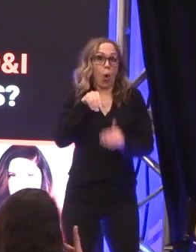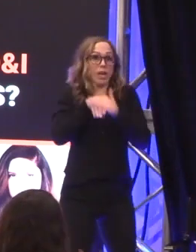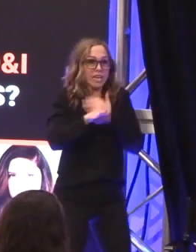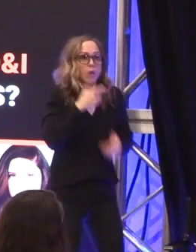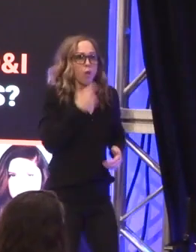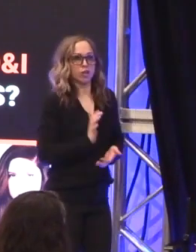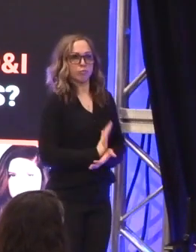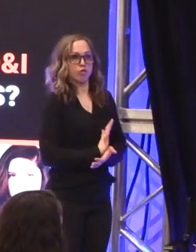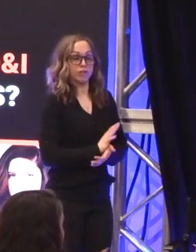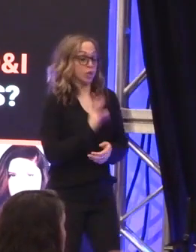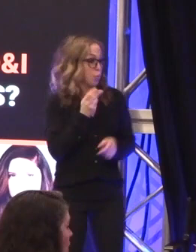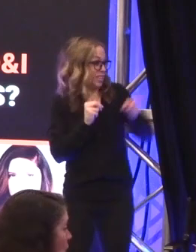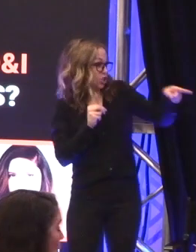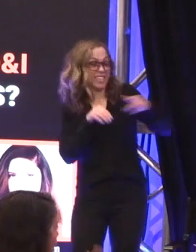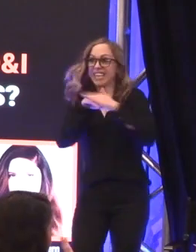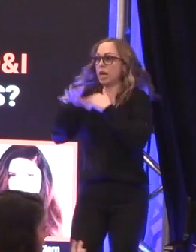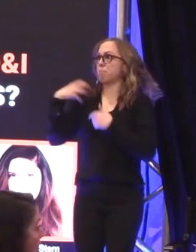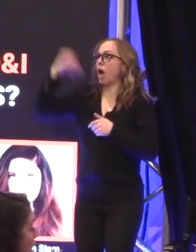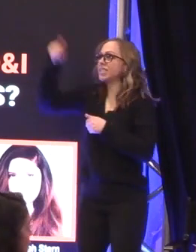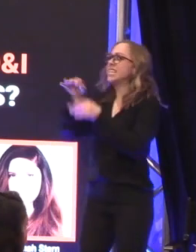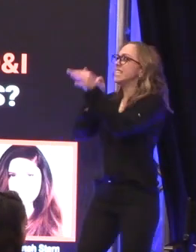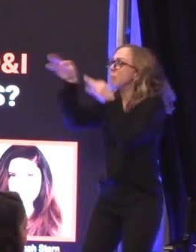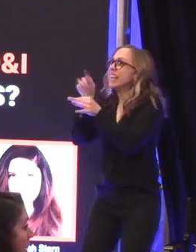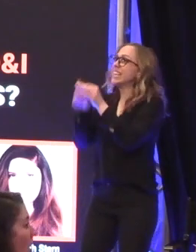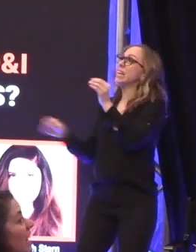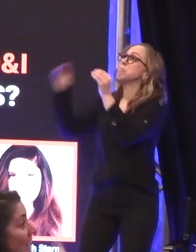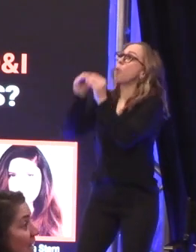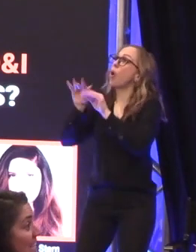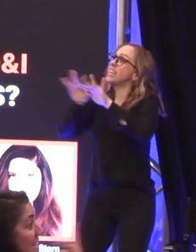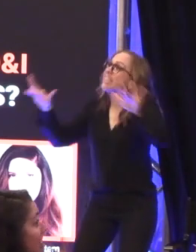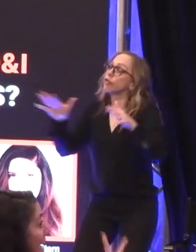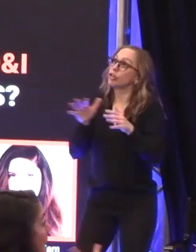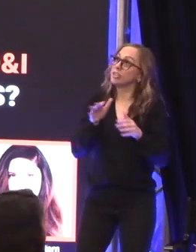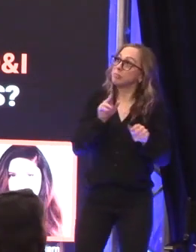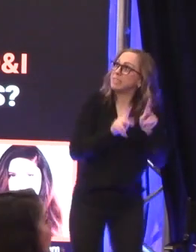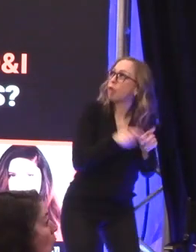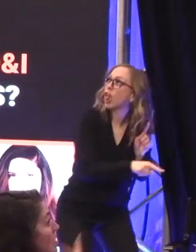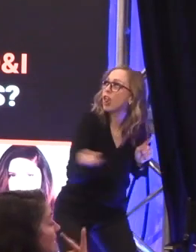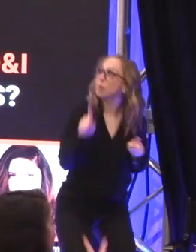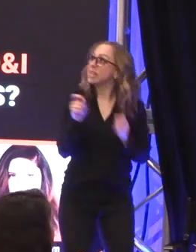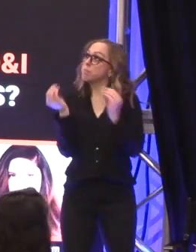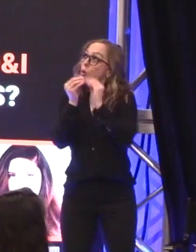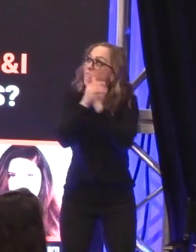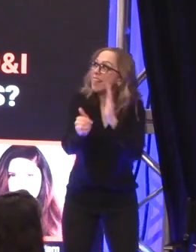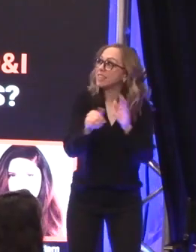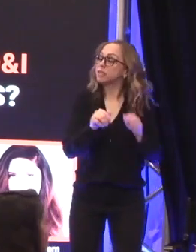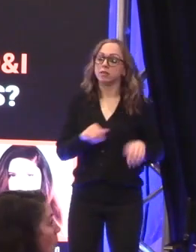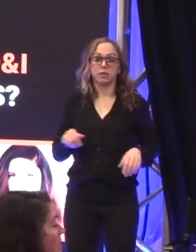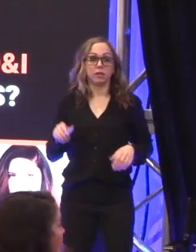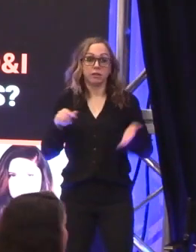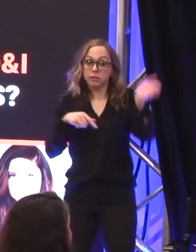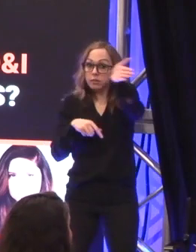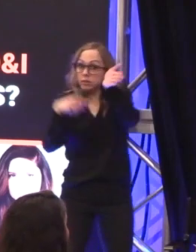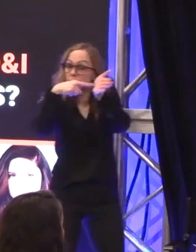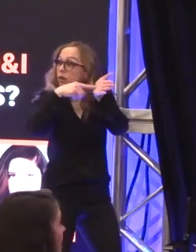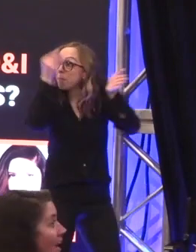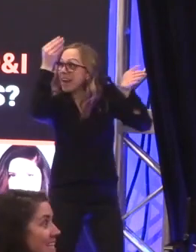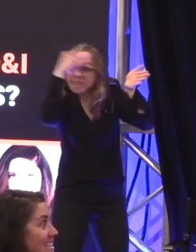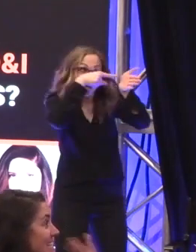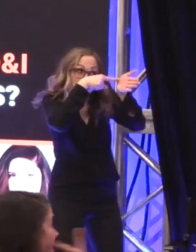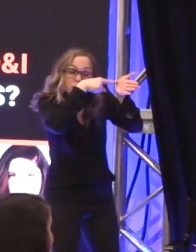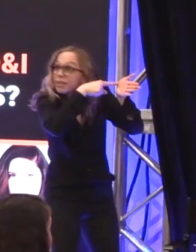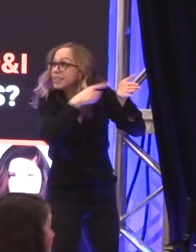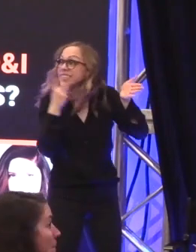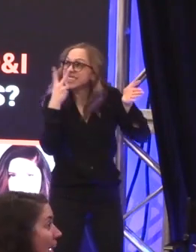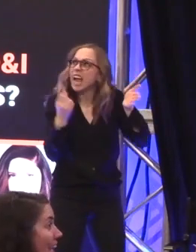when she goes in and talks to her bosses about the need for more diverse agents because they need more diverse talent, she can say, look how much money all these things are